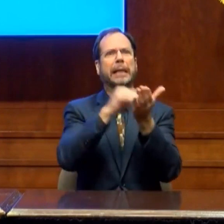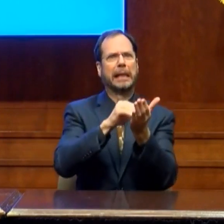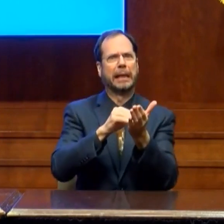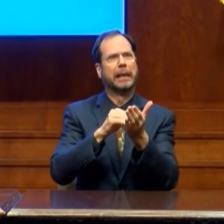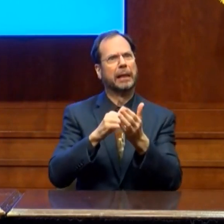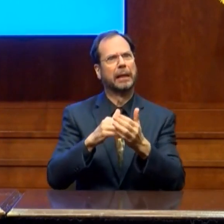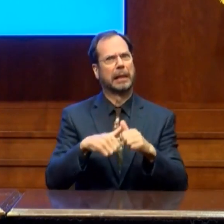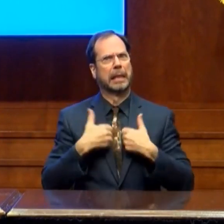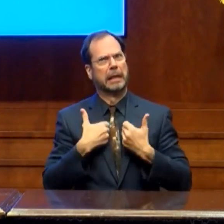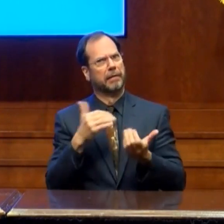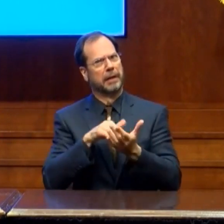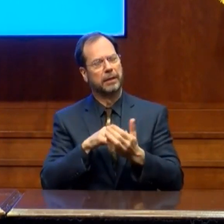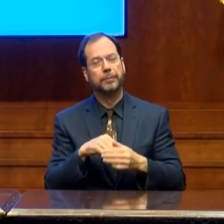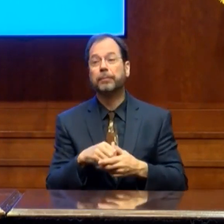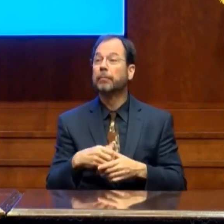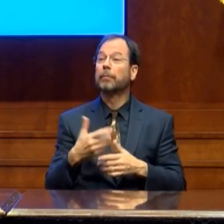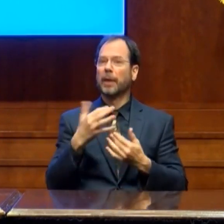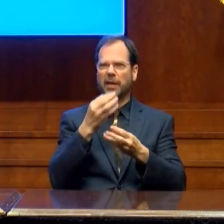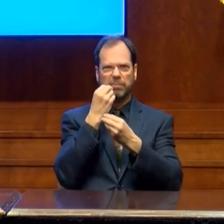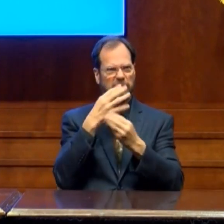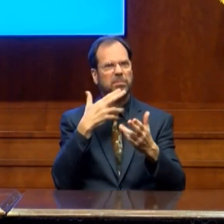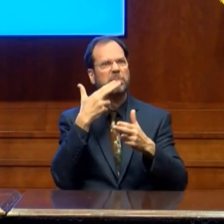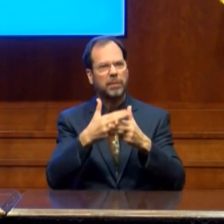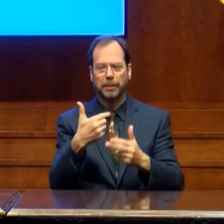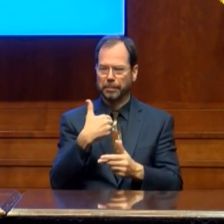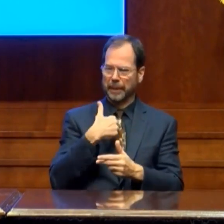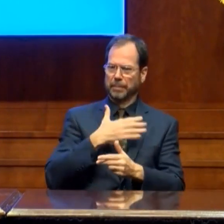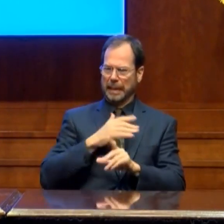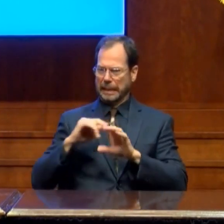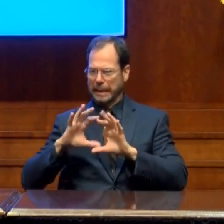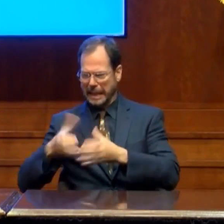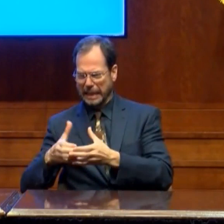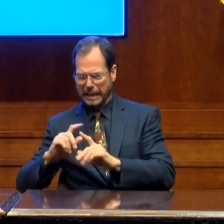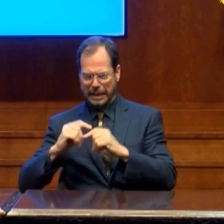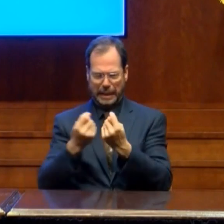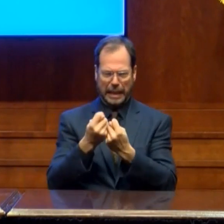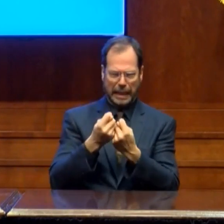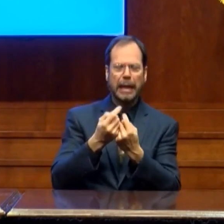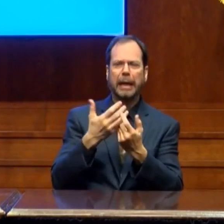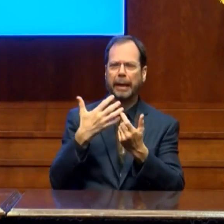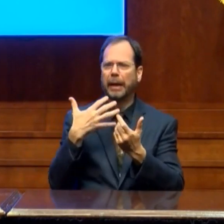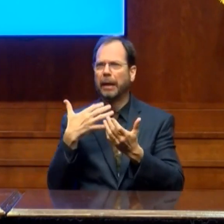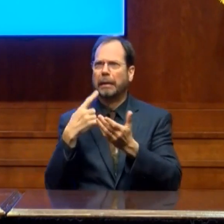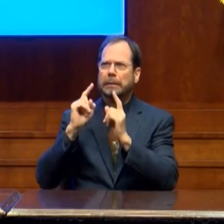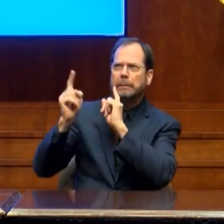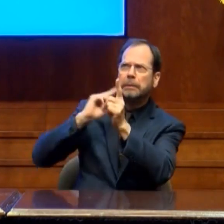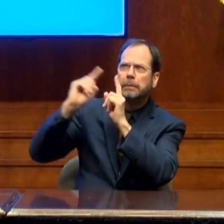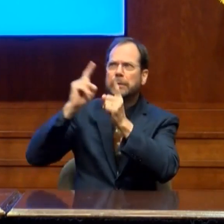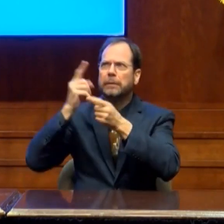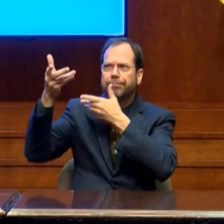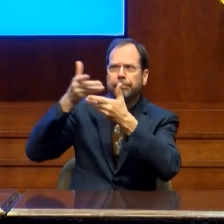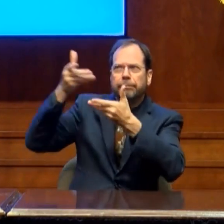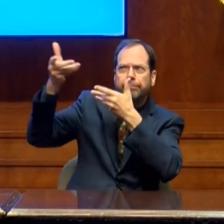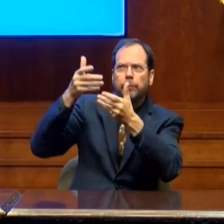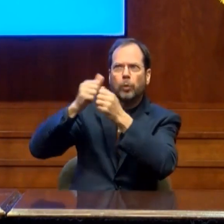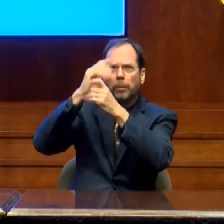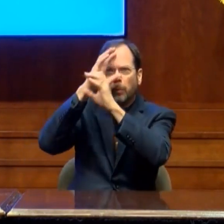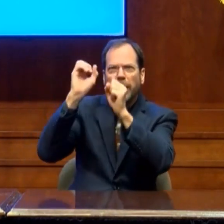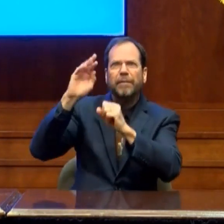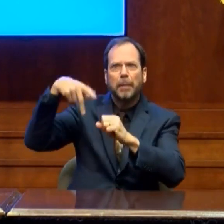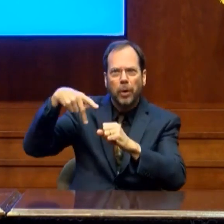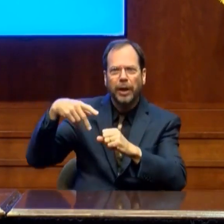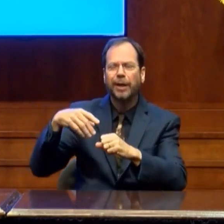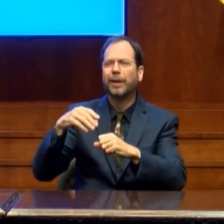As I've mentioned before, I and my team have been involved in multiple levels of contact with the President, with the Vice President,